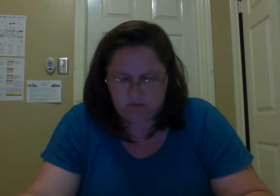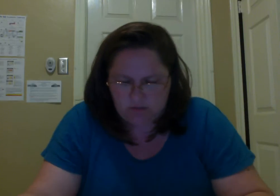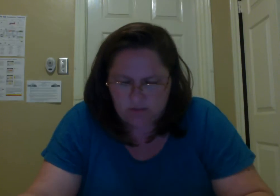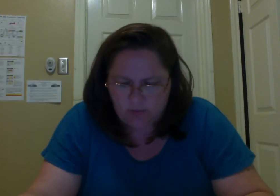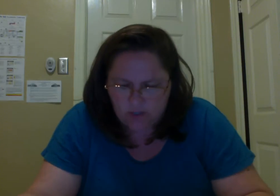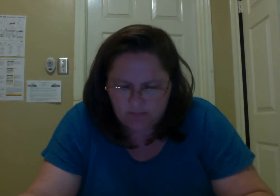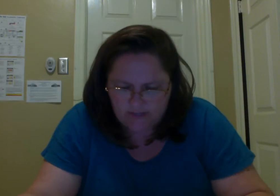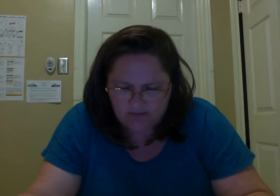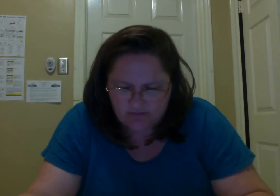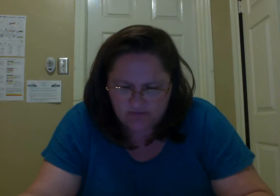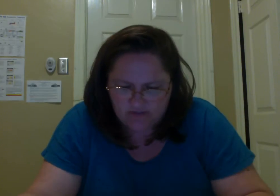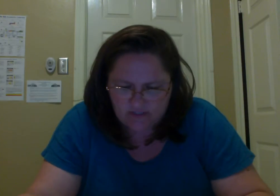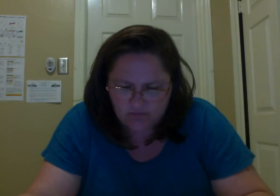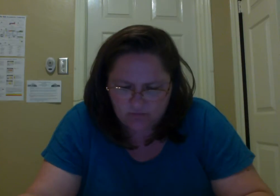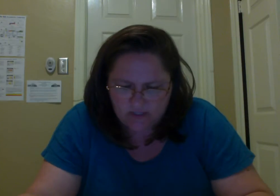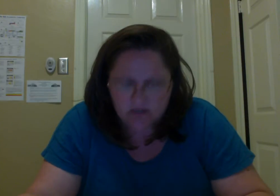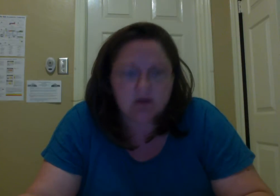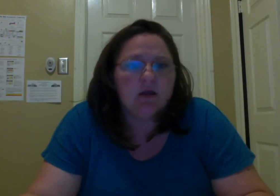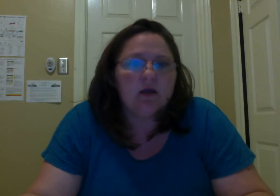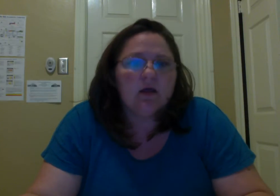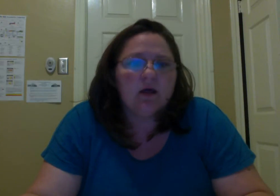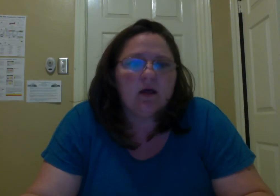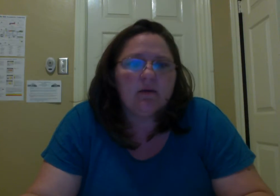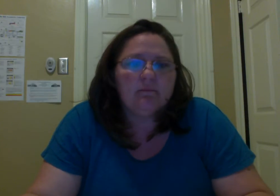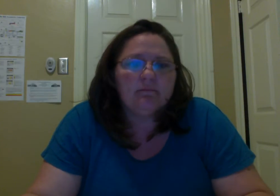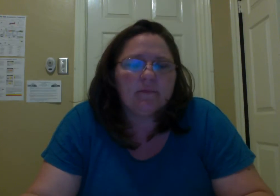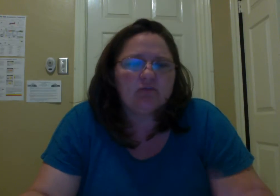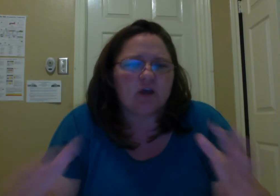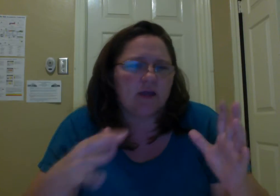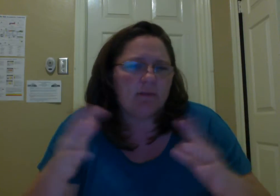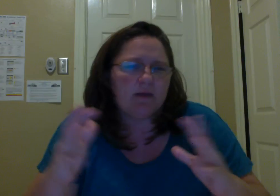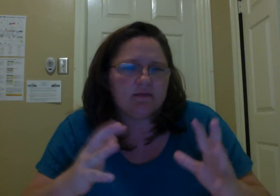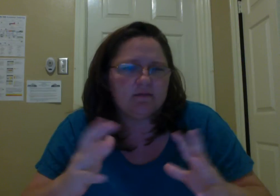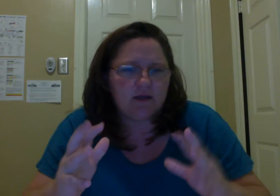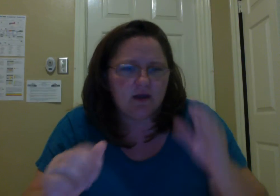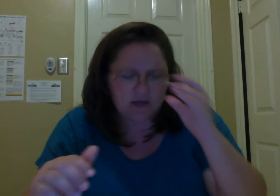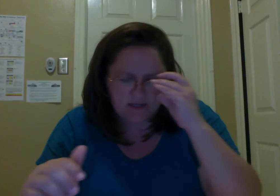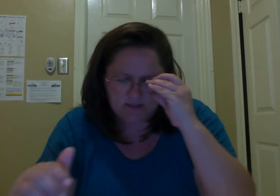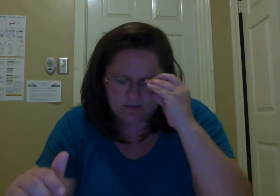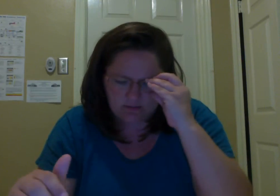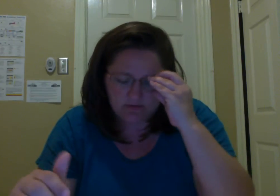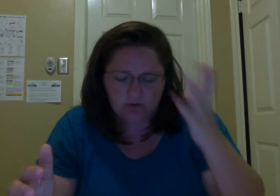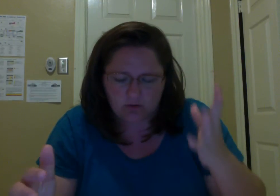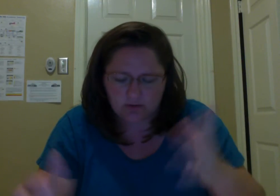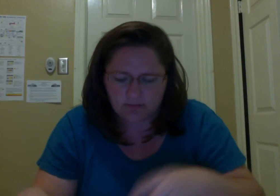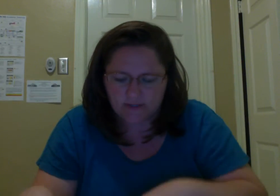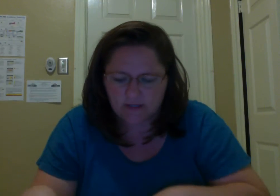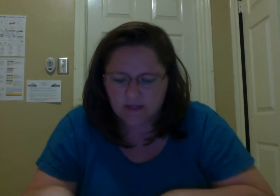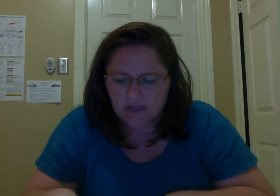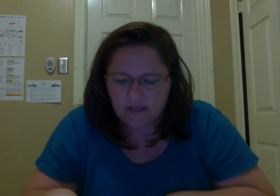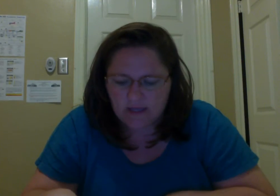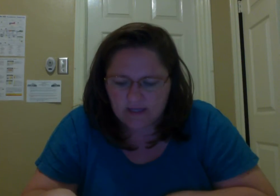the part on page 13 where they're talking about the CI or the cochlear implant.